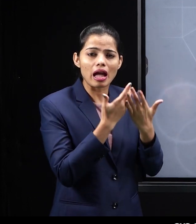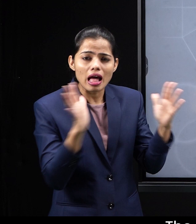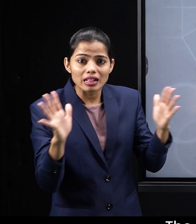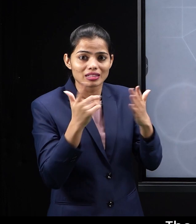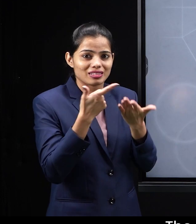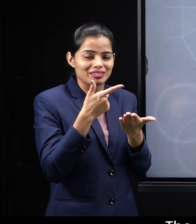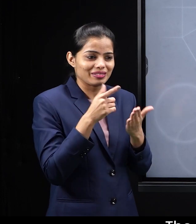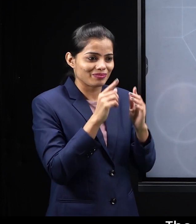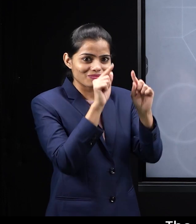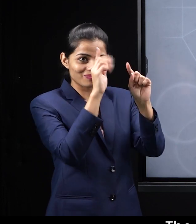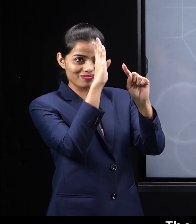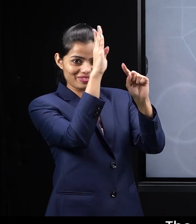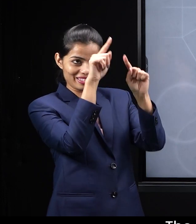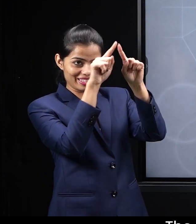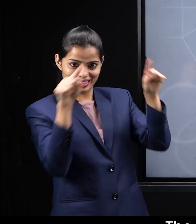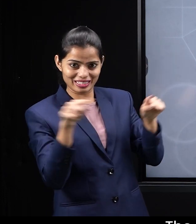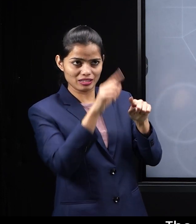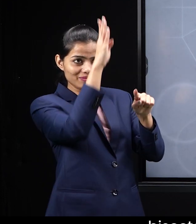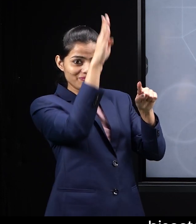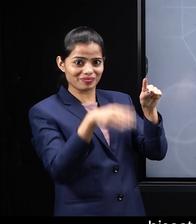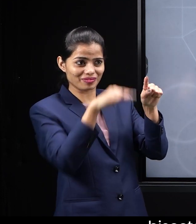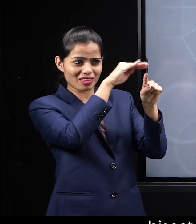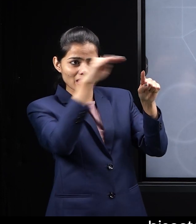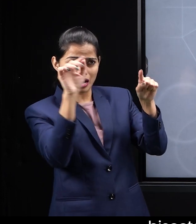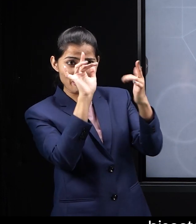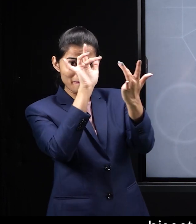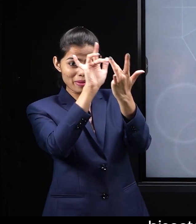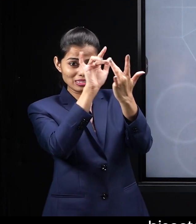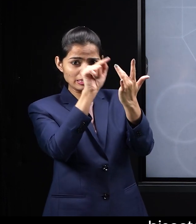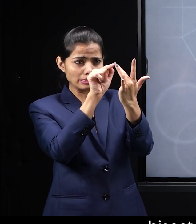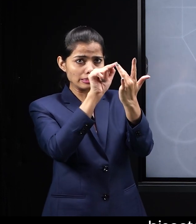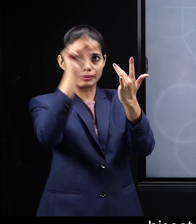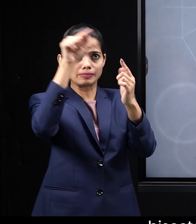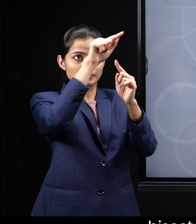The perpendicular bisector angle, bisector and medians are concurrent.